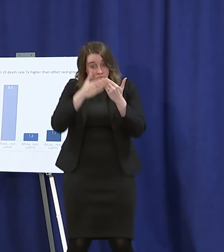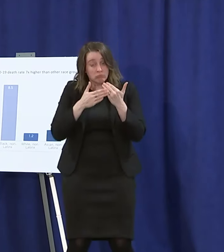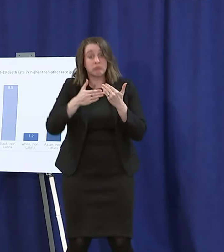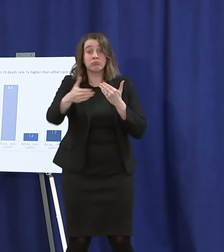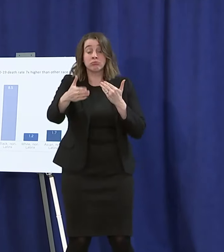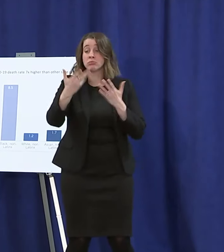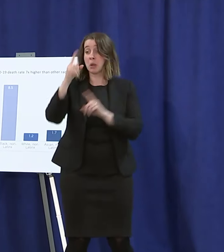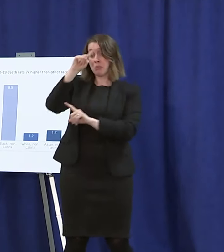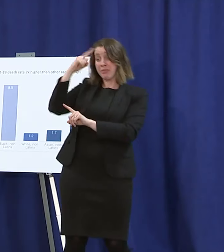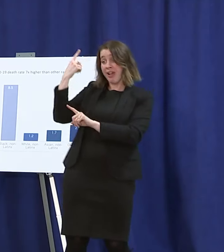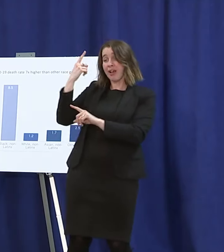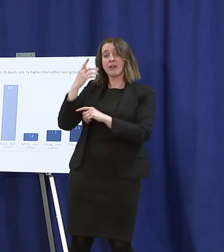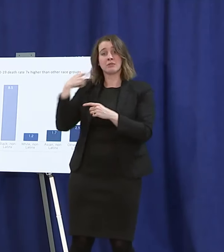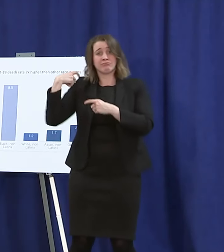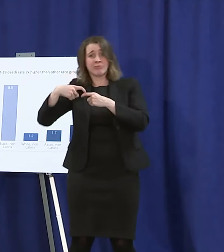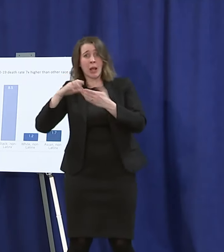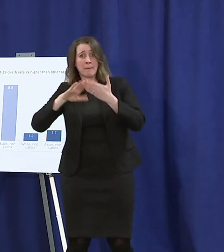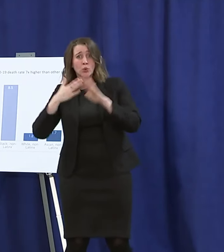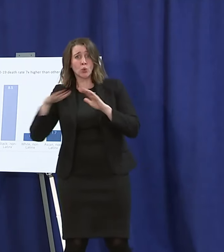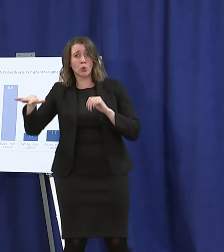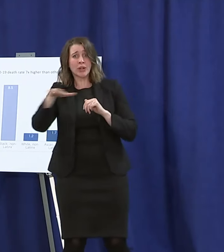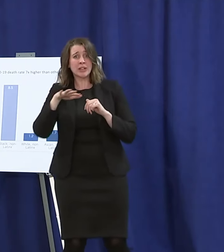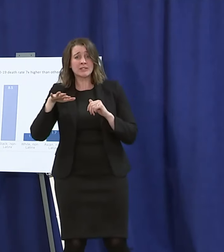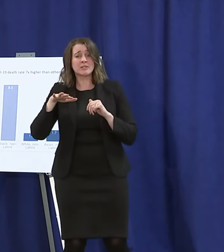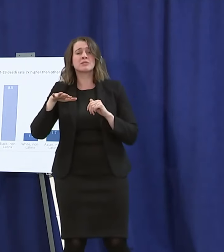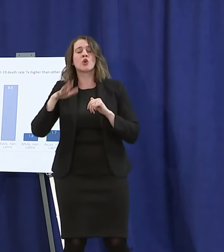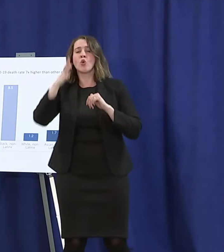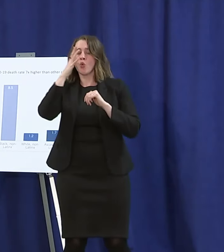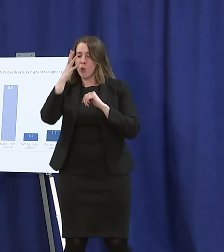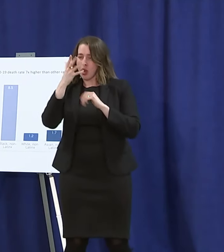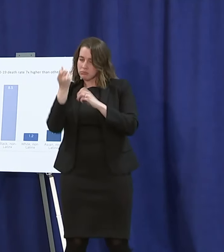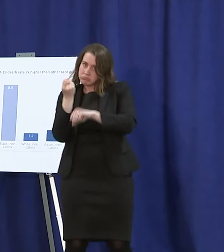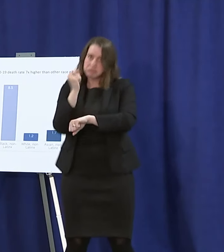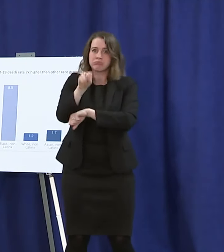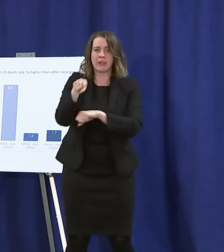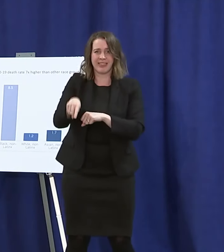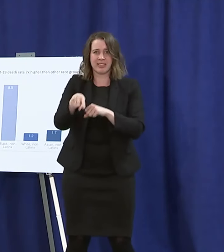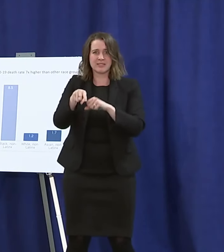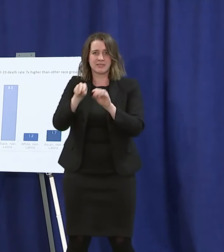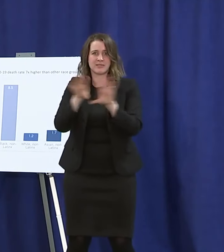that Black and brown communities get through this virus